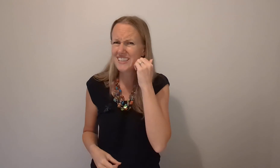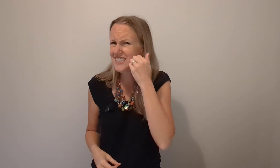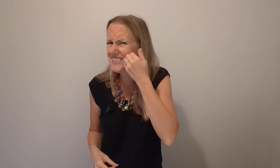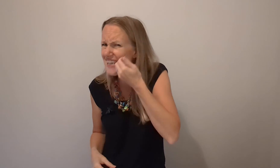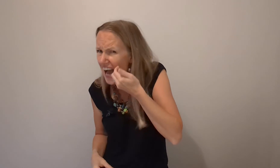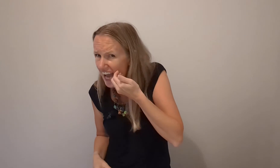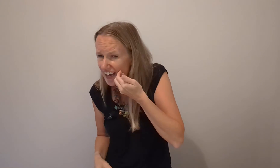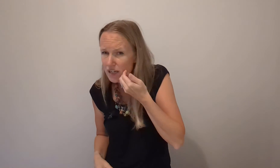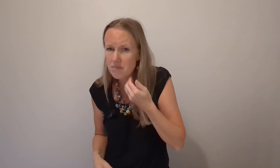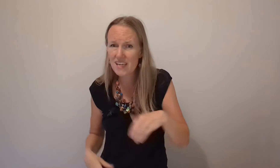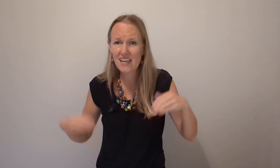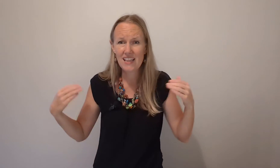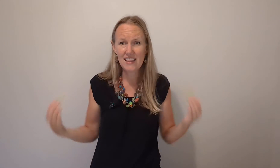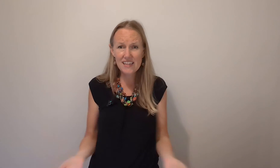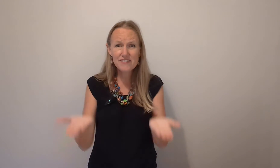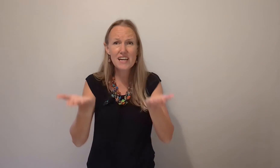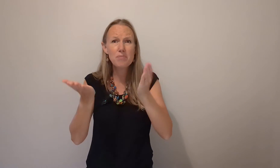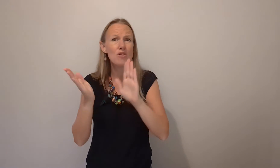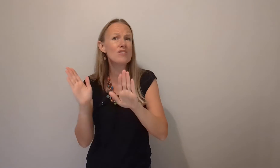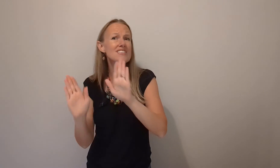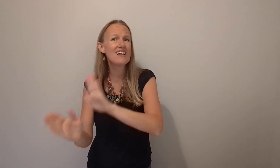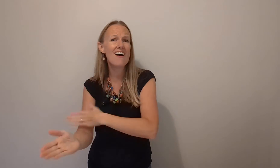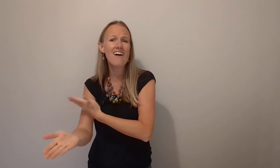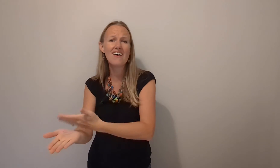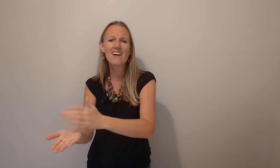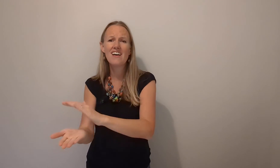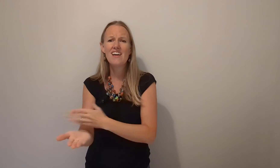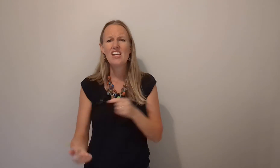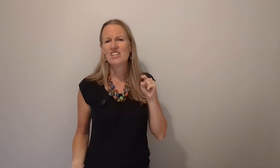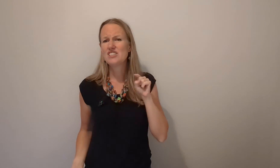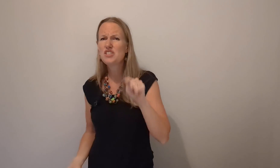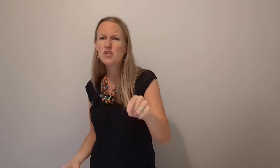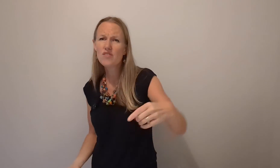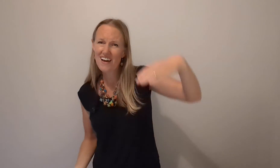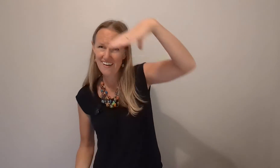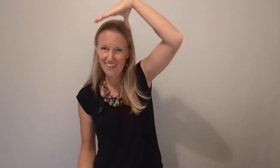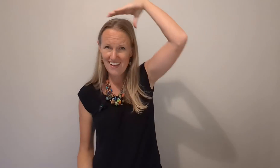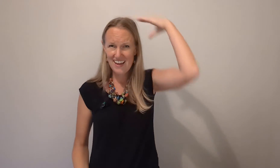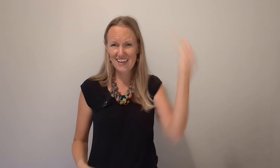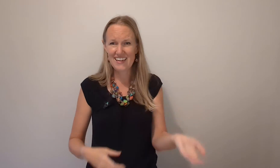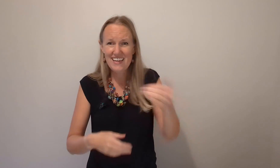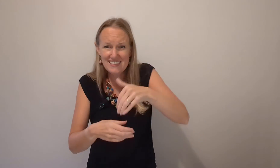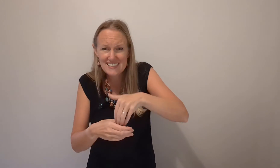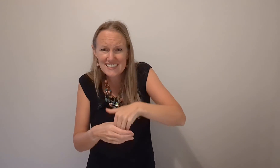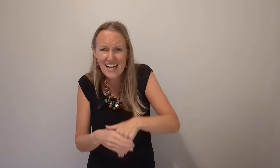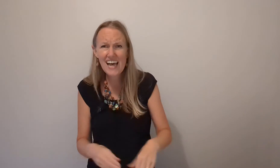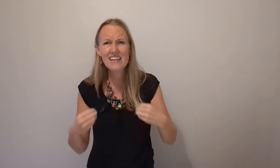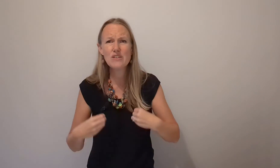get shy on me. Lift up your song, because you've got a lion inside of